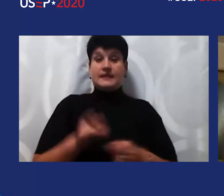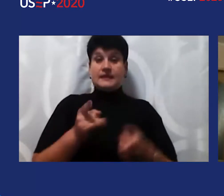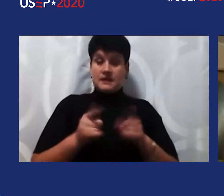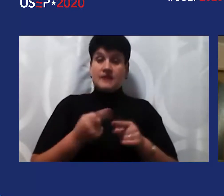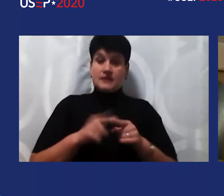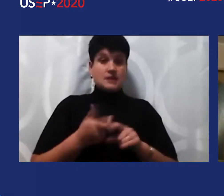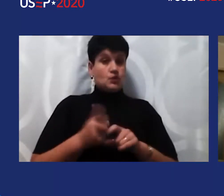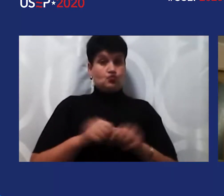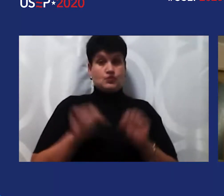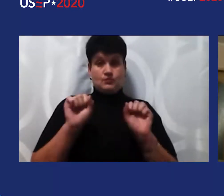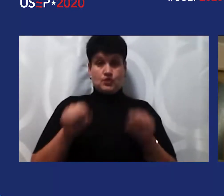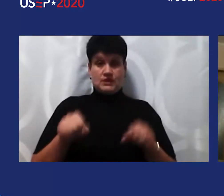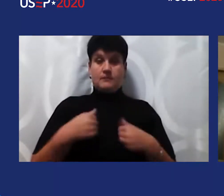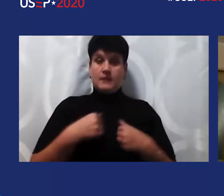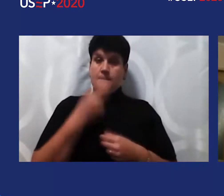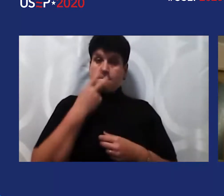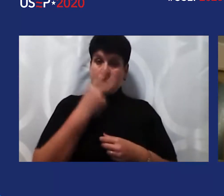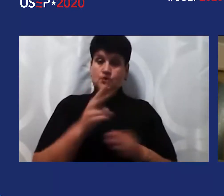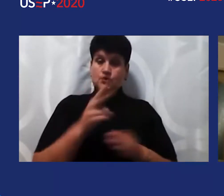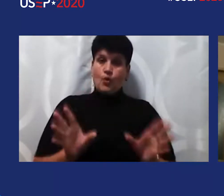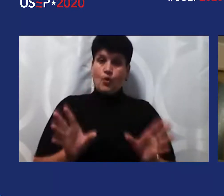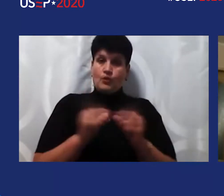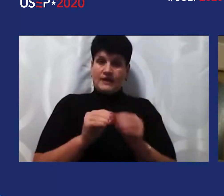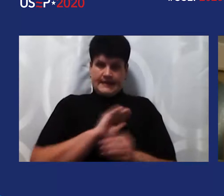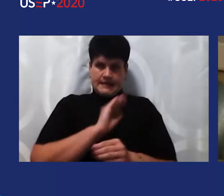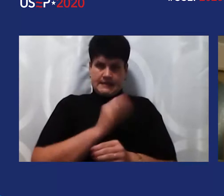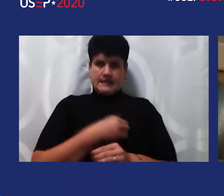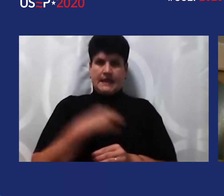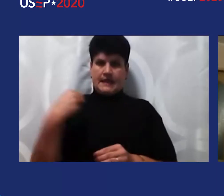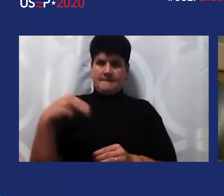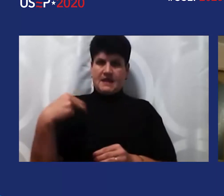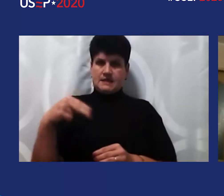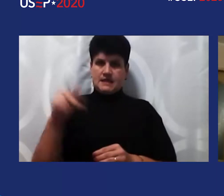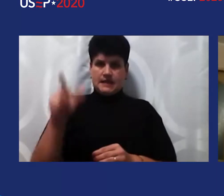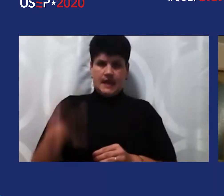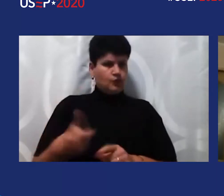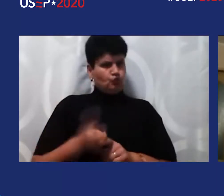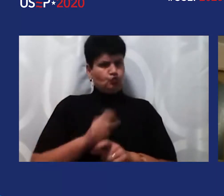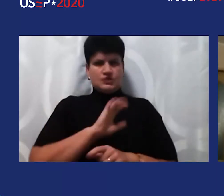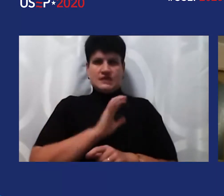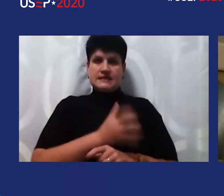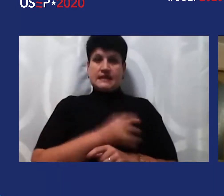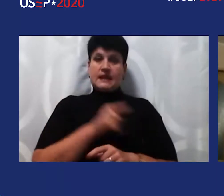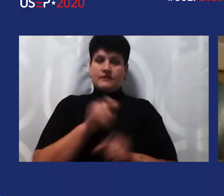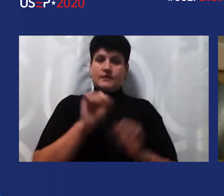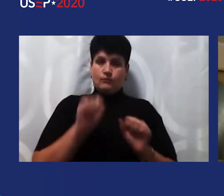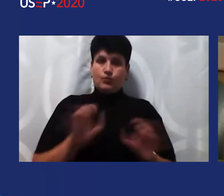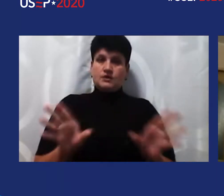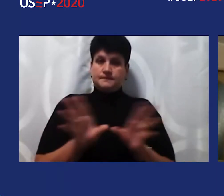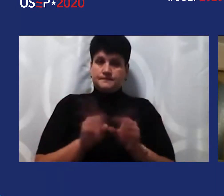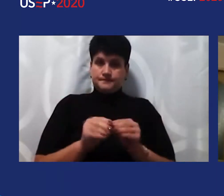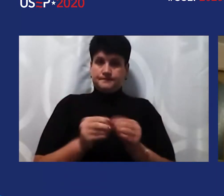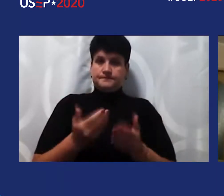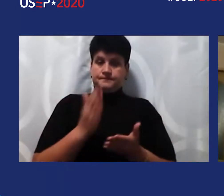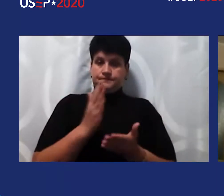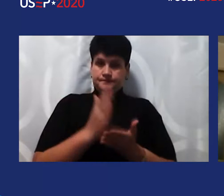And this is extremely important, where we see the combination of a very strong and powerful president who